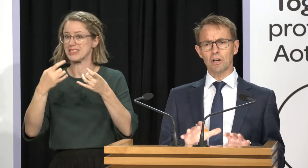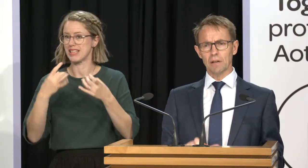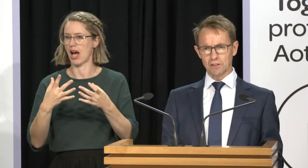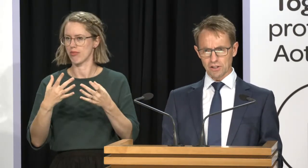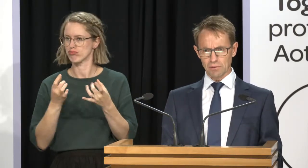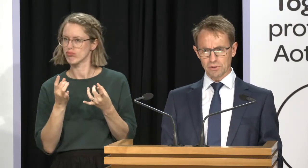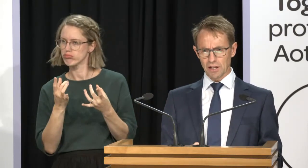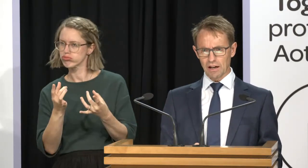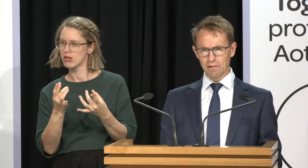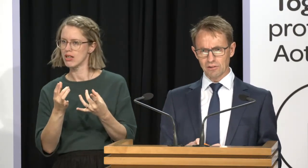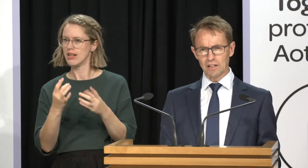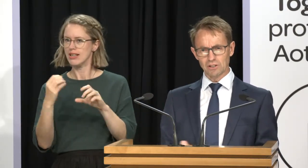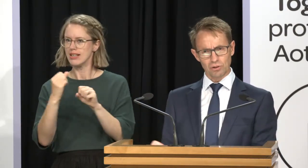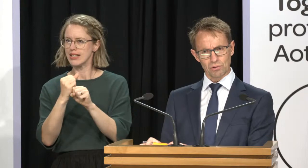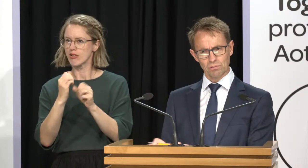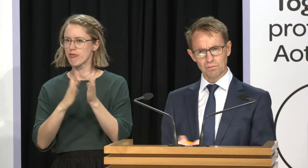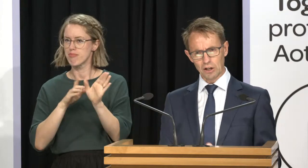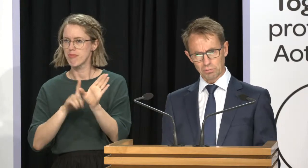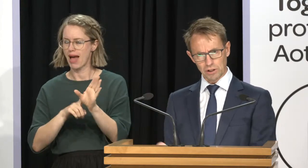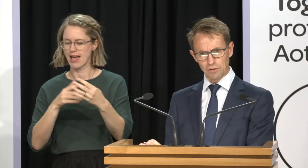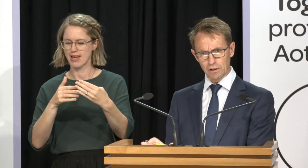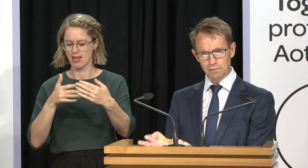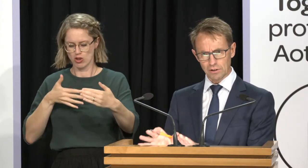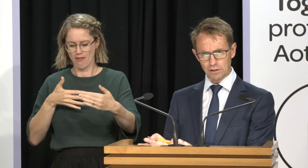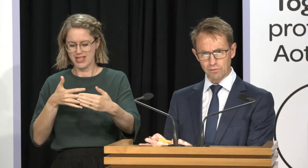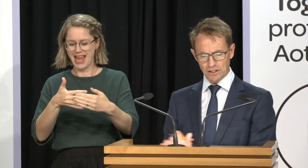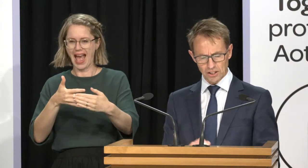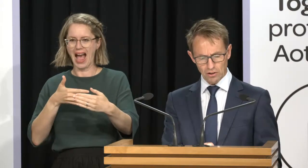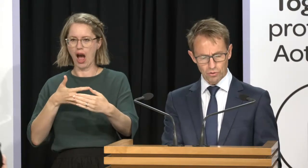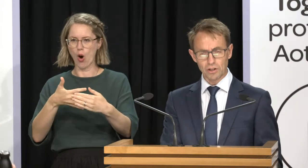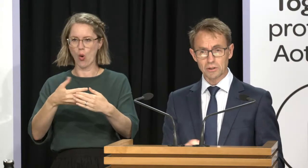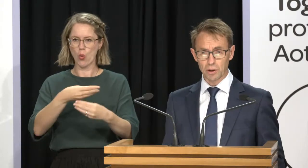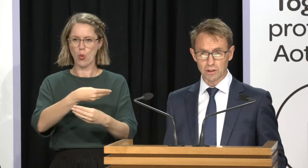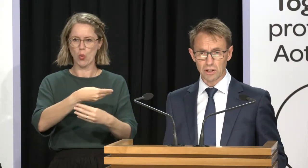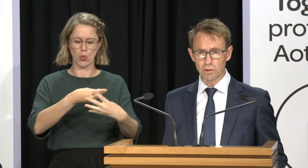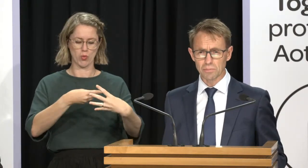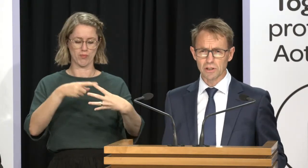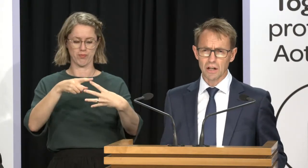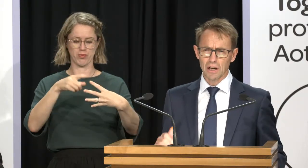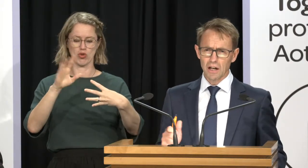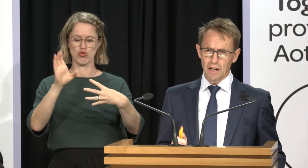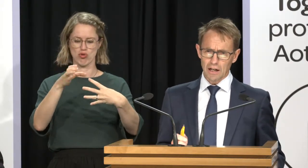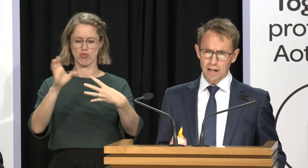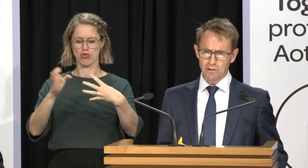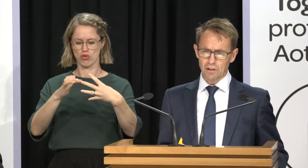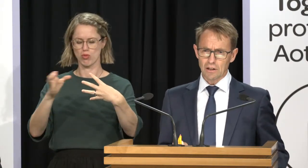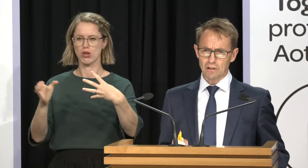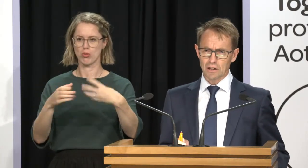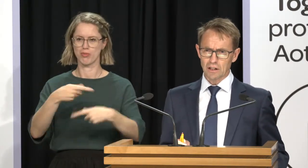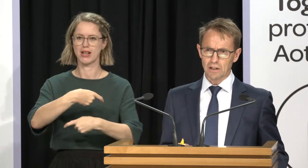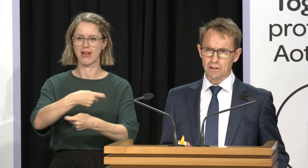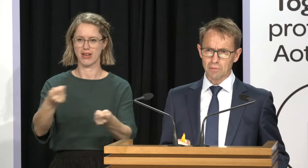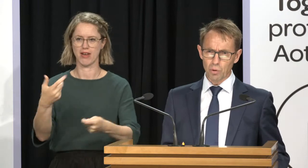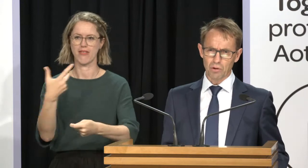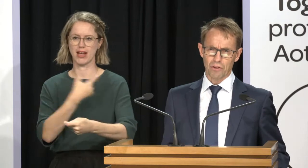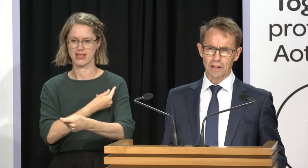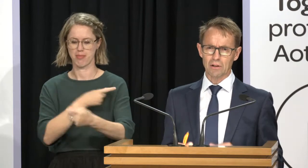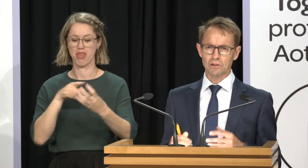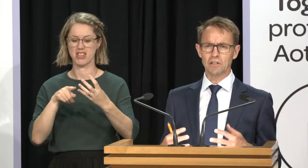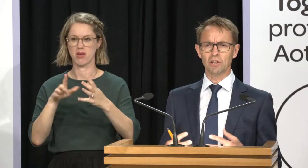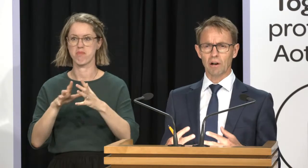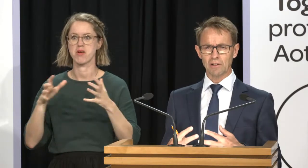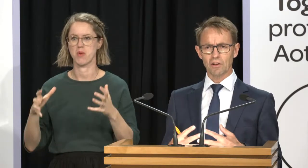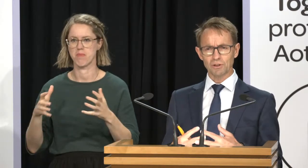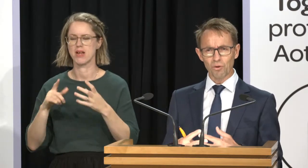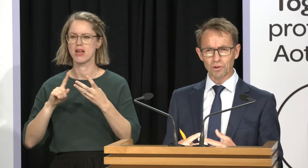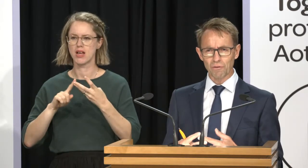the meantime, our systems are there to help deliver the vaccine through these priority groups. And the important thing here